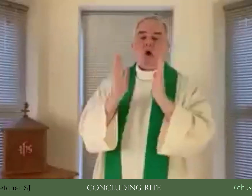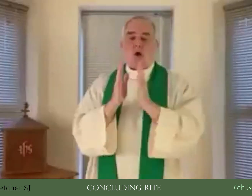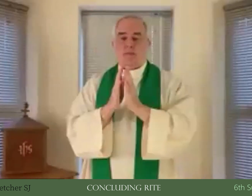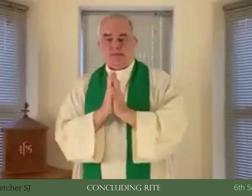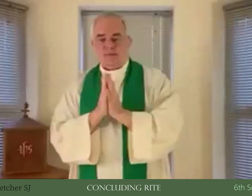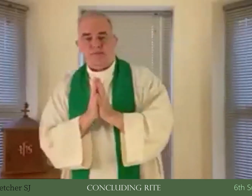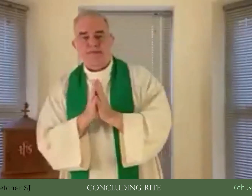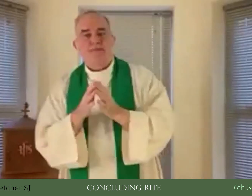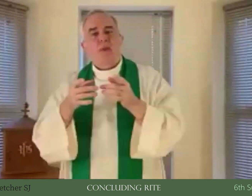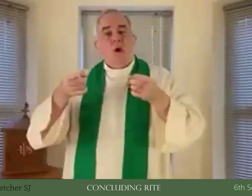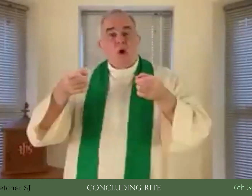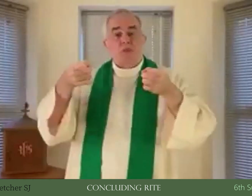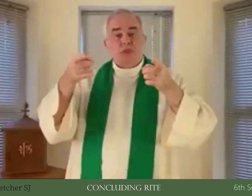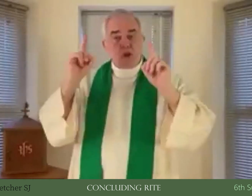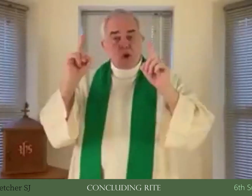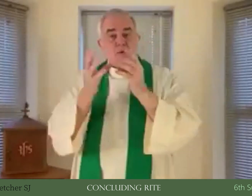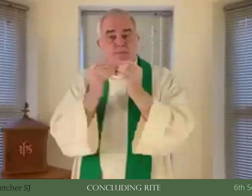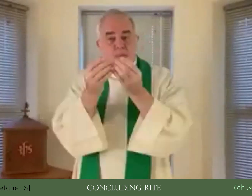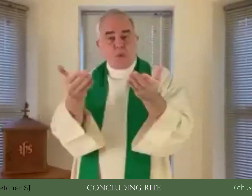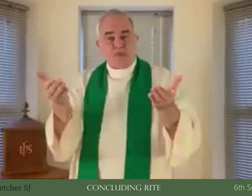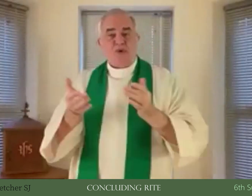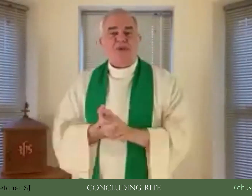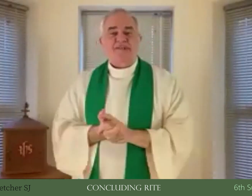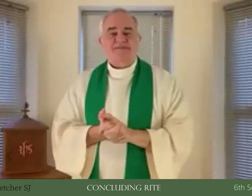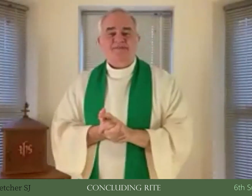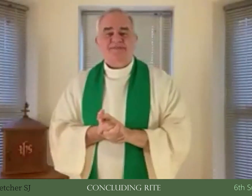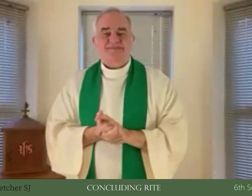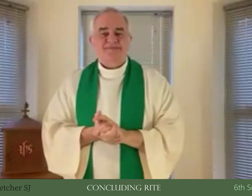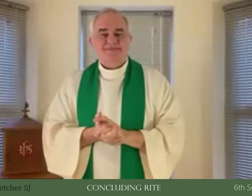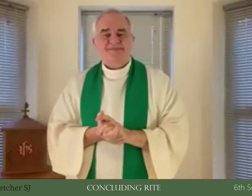Amen. The Lord be with you.